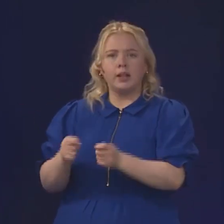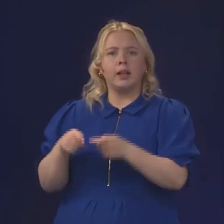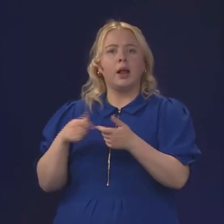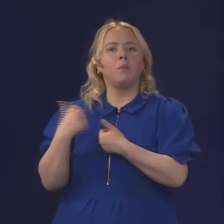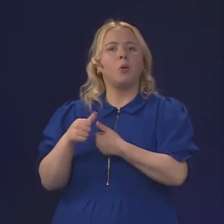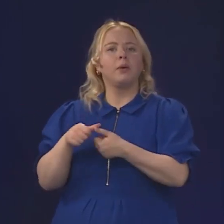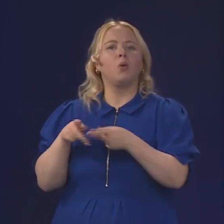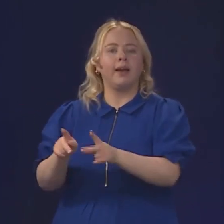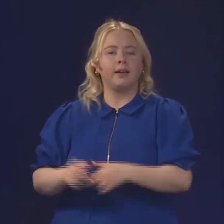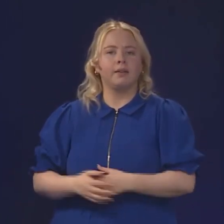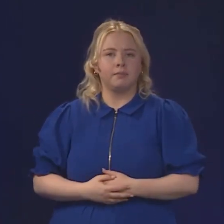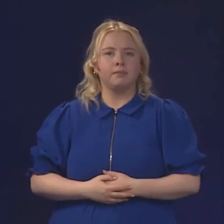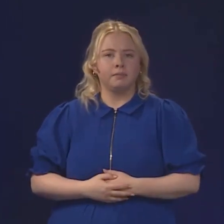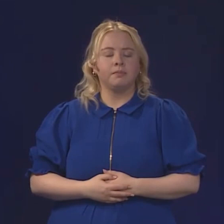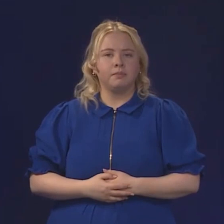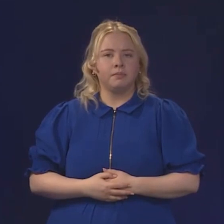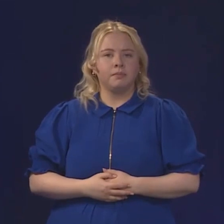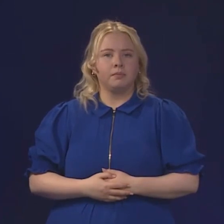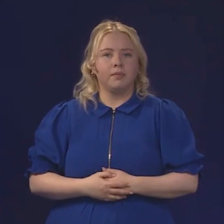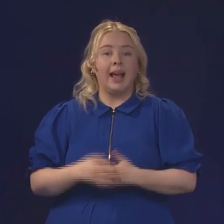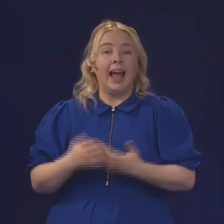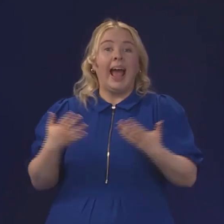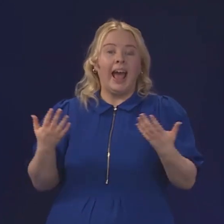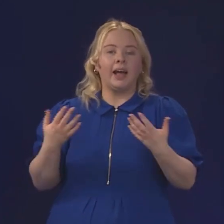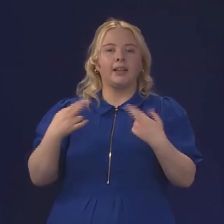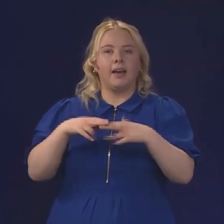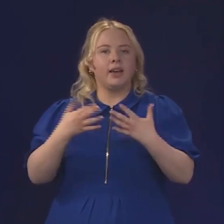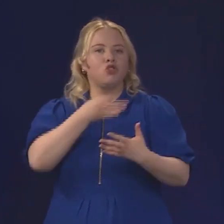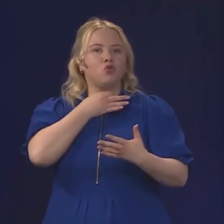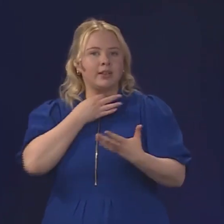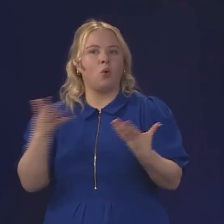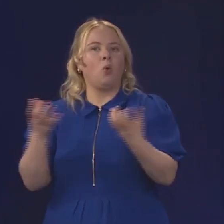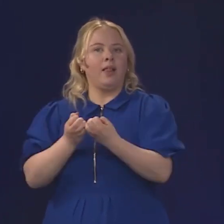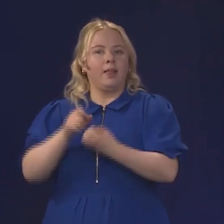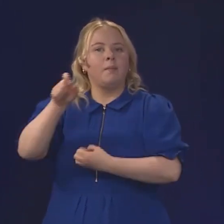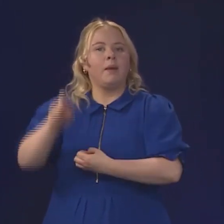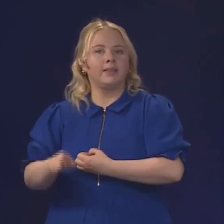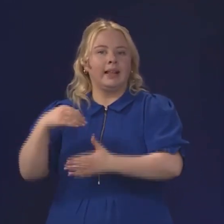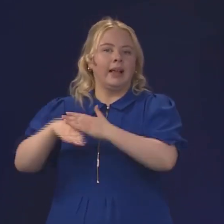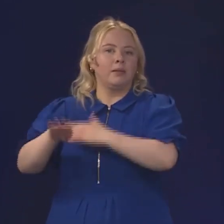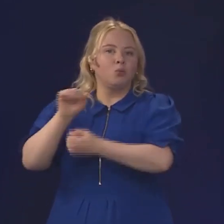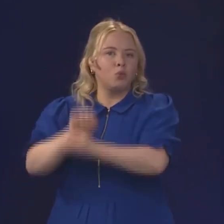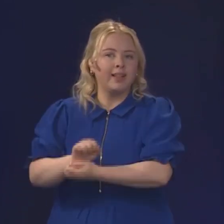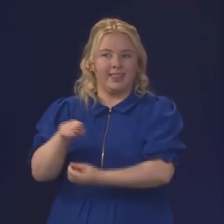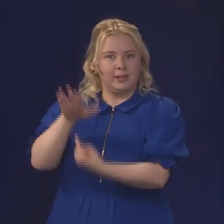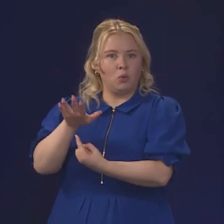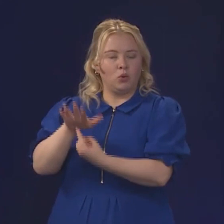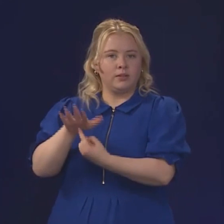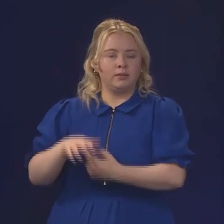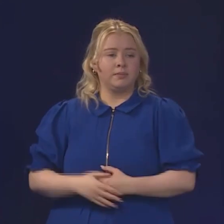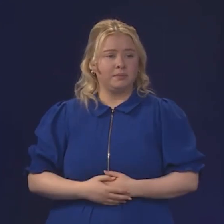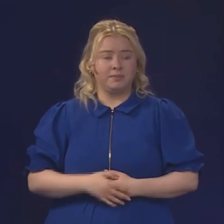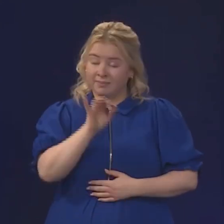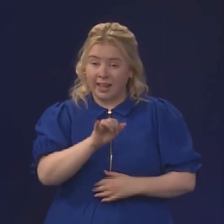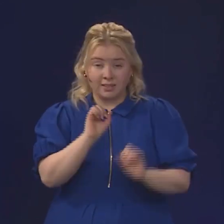committed and the nature of any risk that that individual is considered to pose. That's the important thing. And yes, I